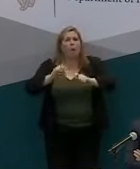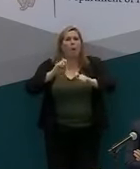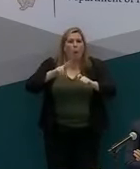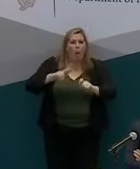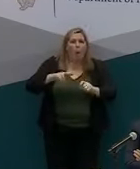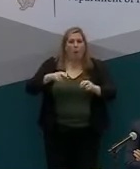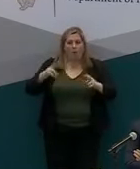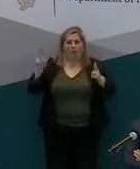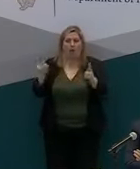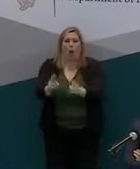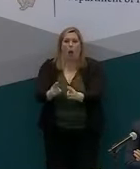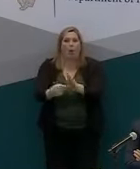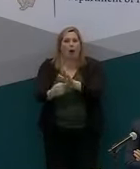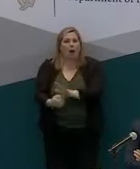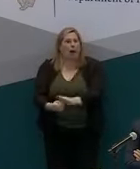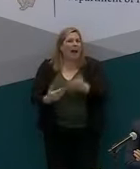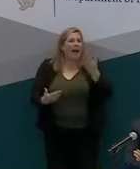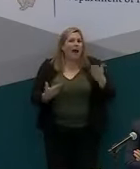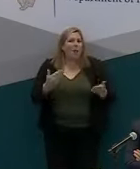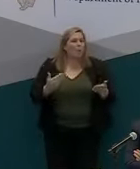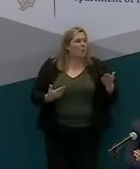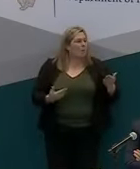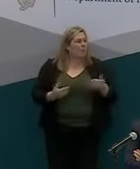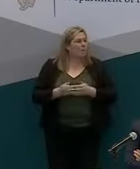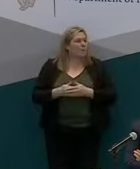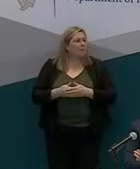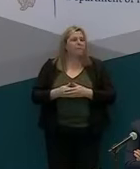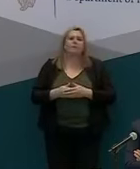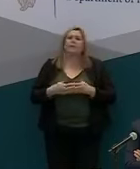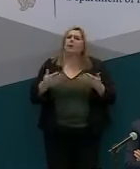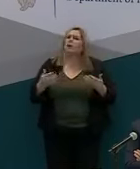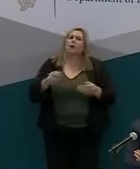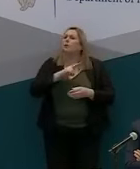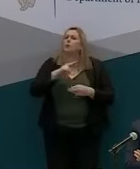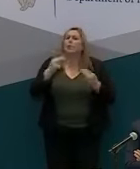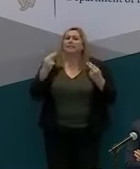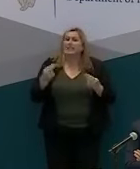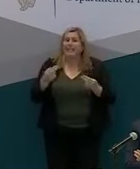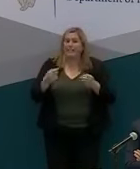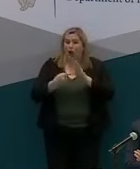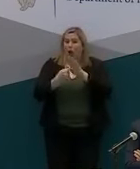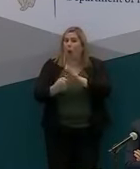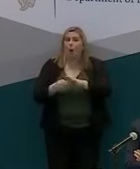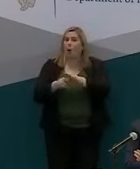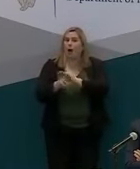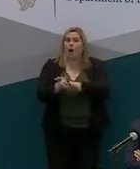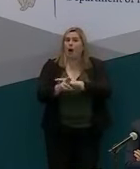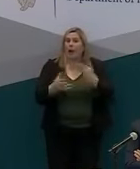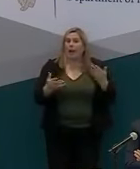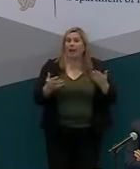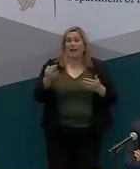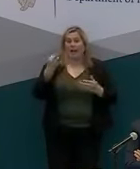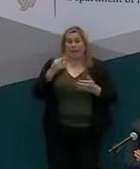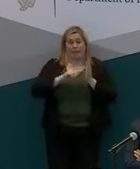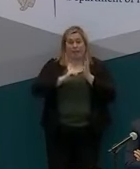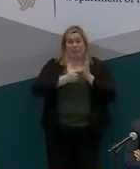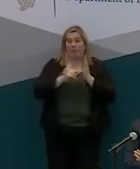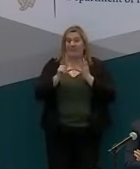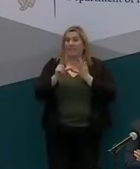comes next? We don't necessarily need to drive it lower. If it's at